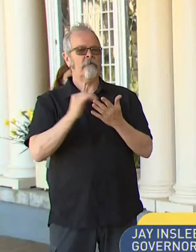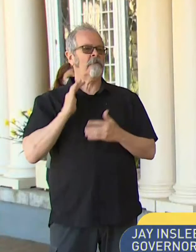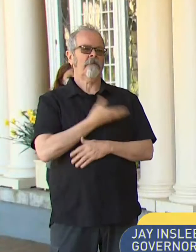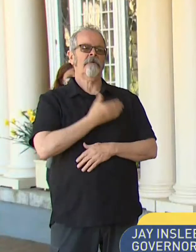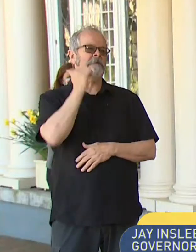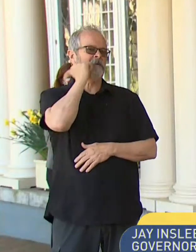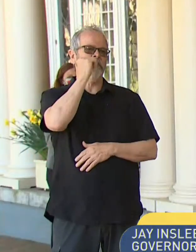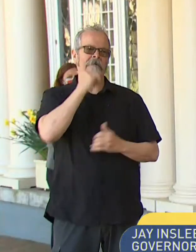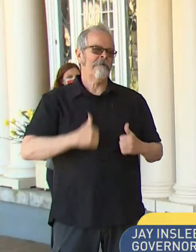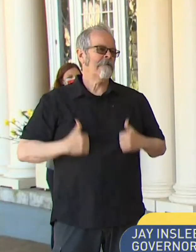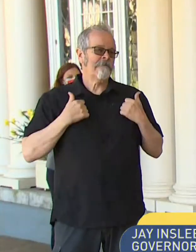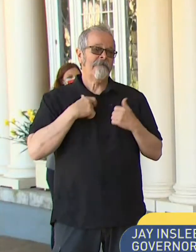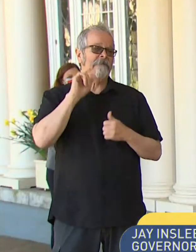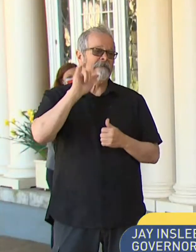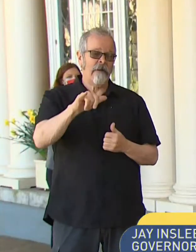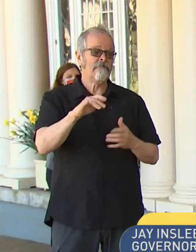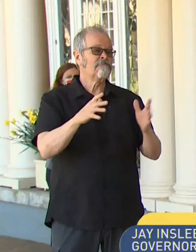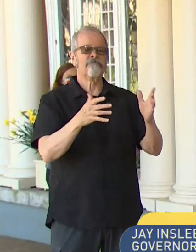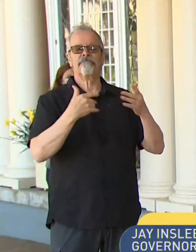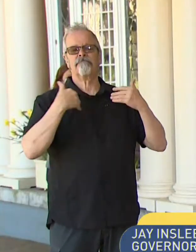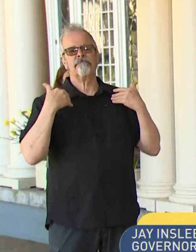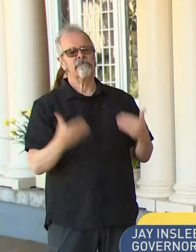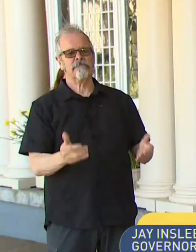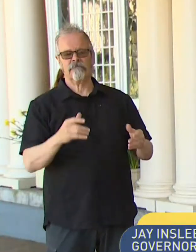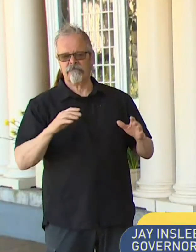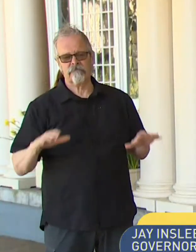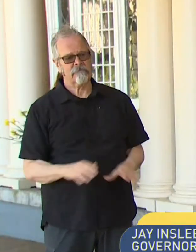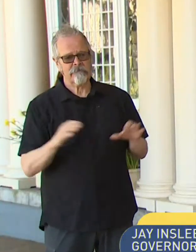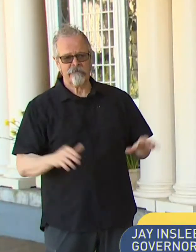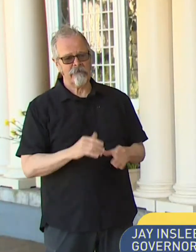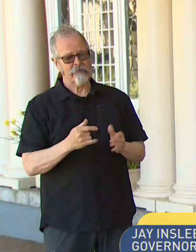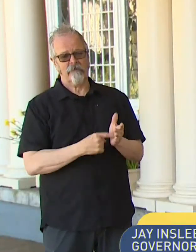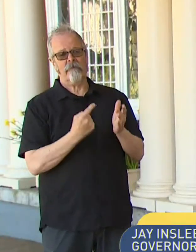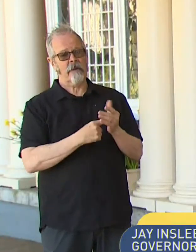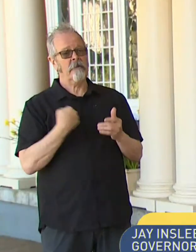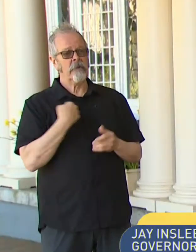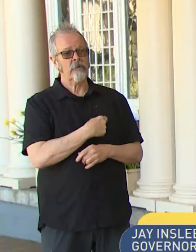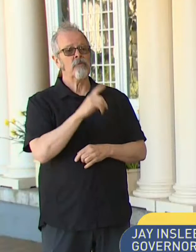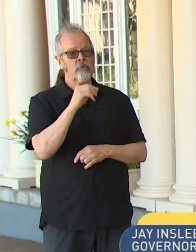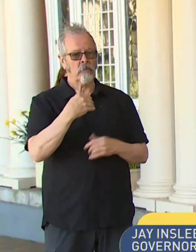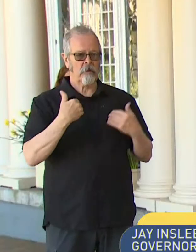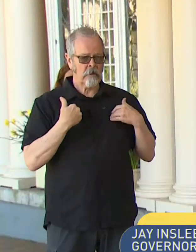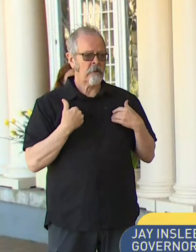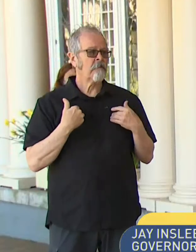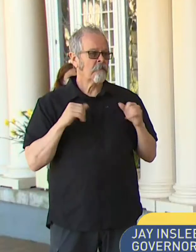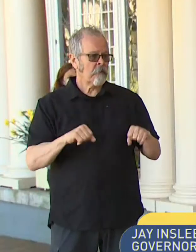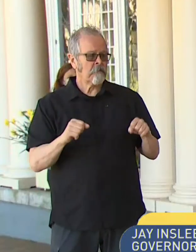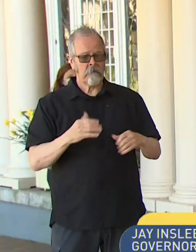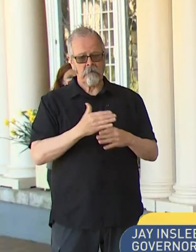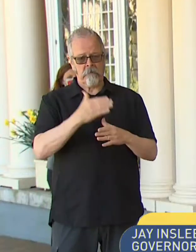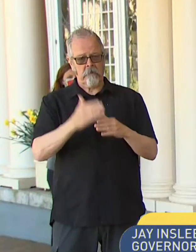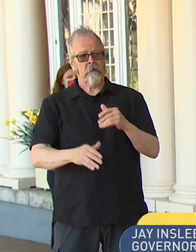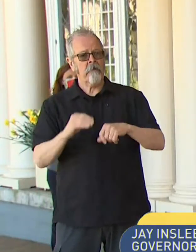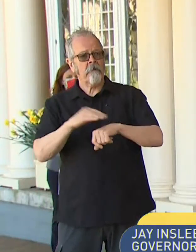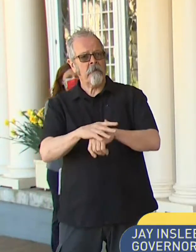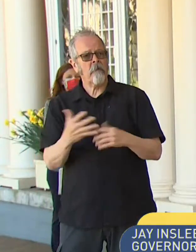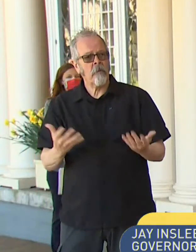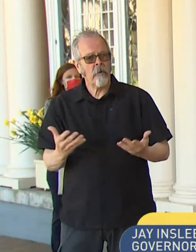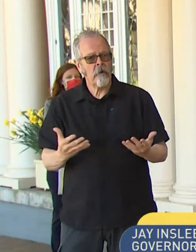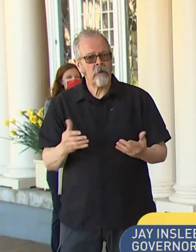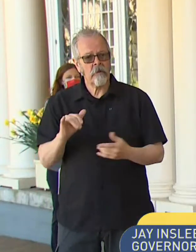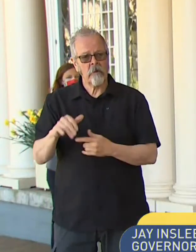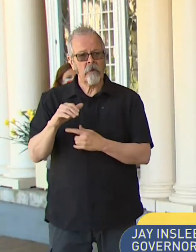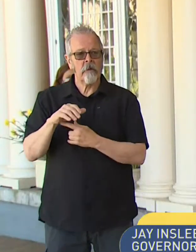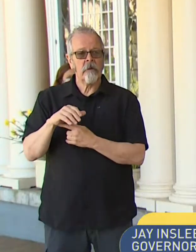take medicine that sometimes do have some potential side effects. Oral contraceptives are well known. They